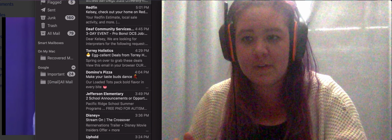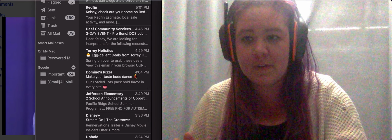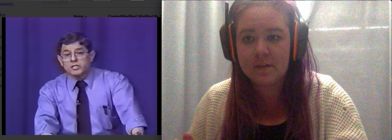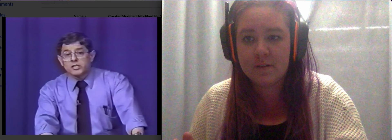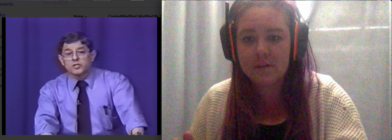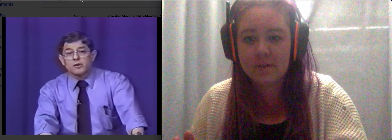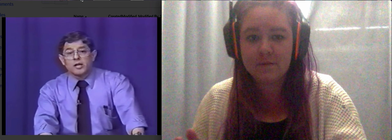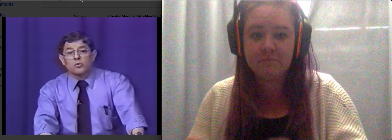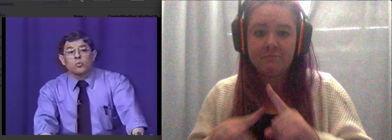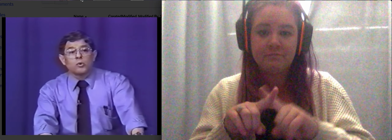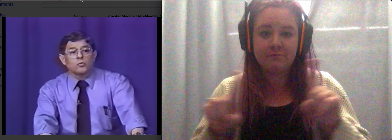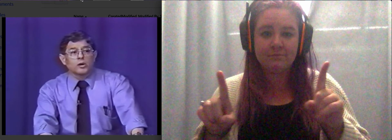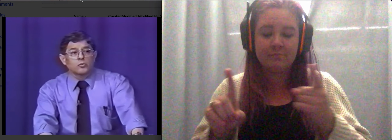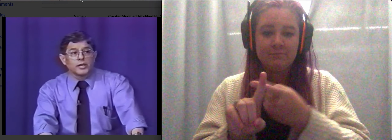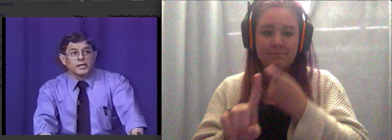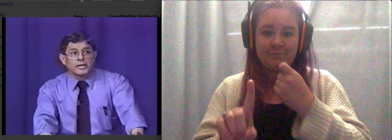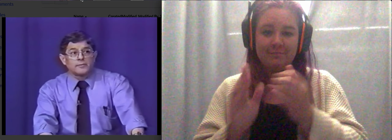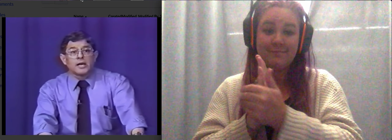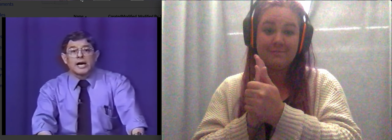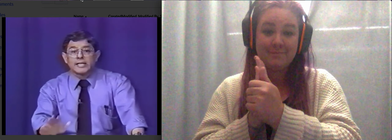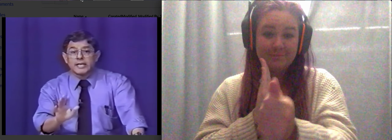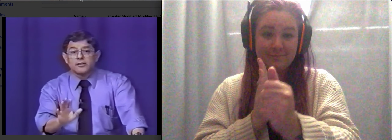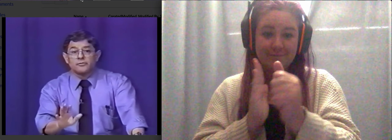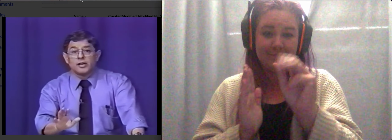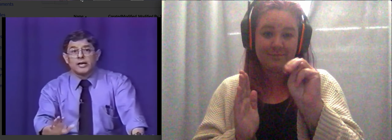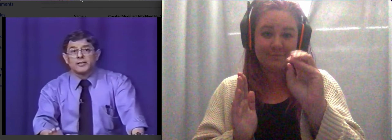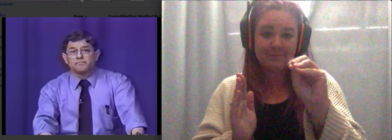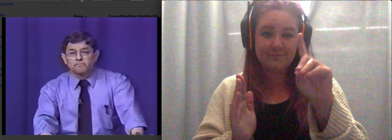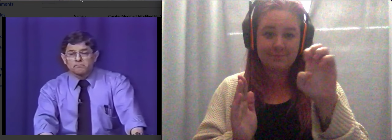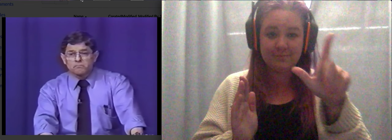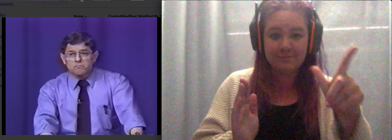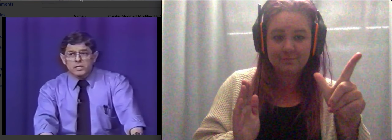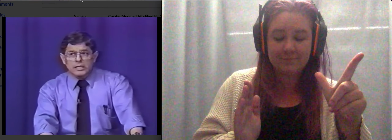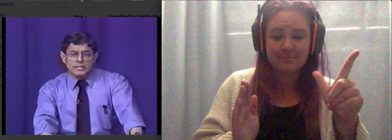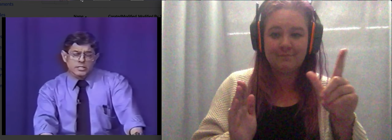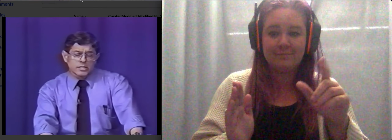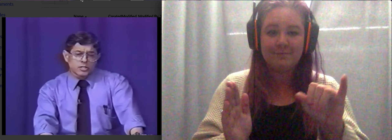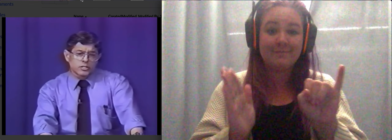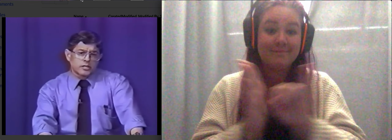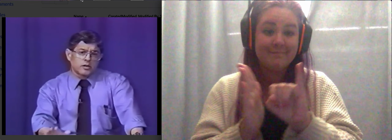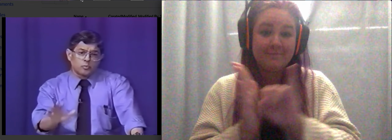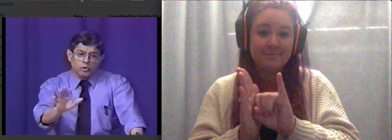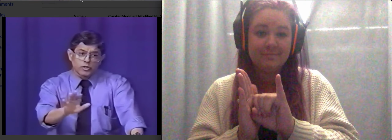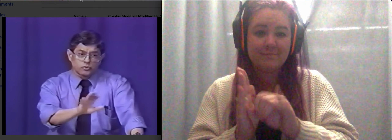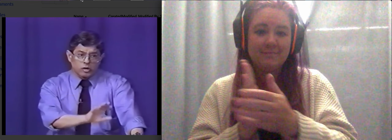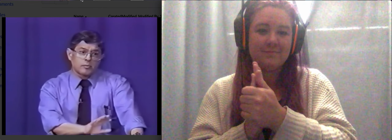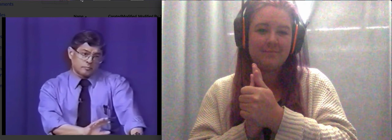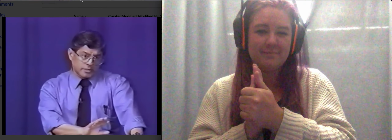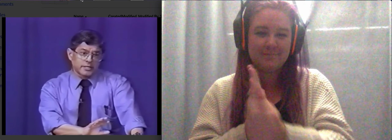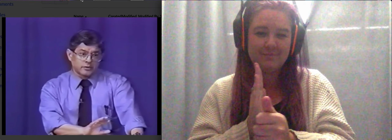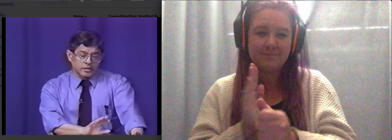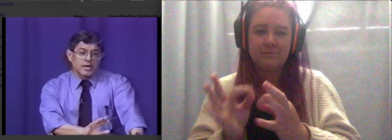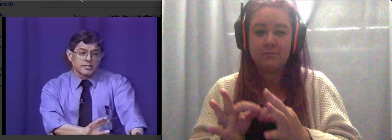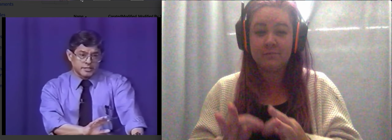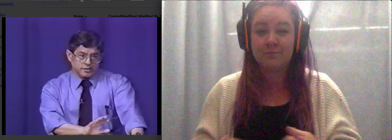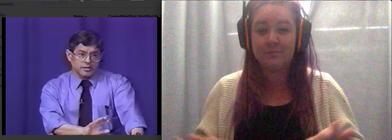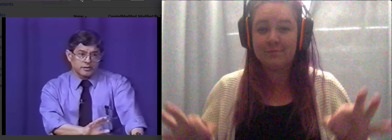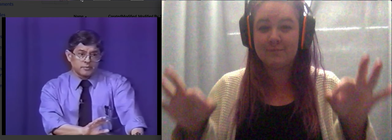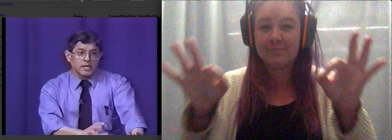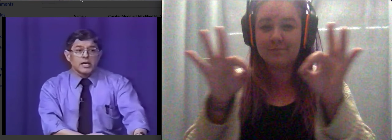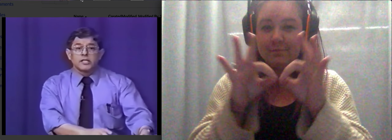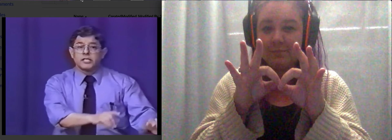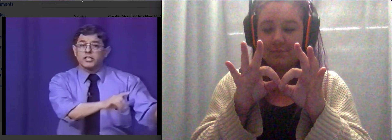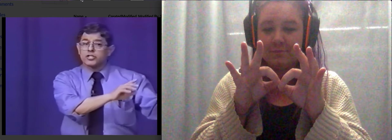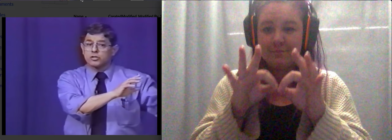skills model, where we identify skills that are important to our particular content area,